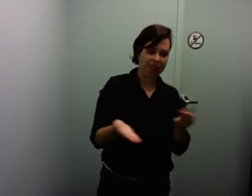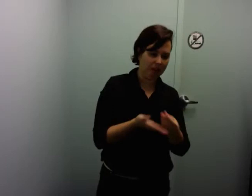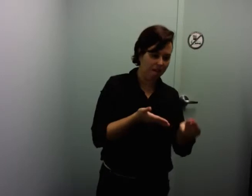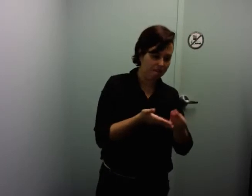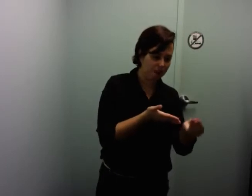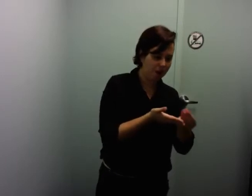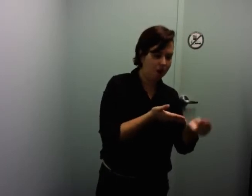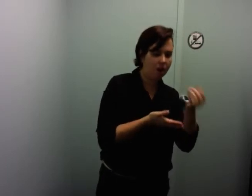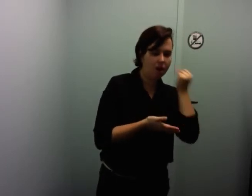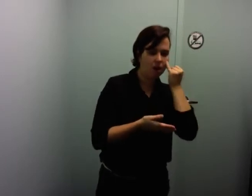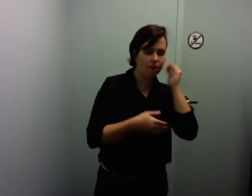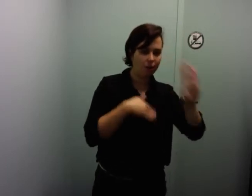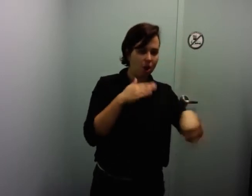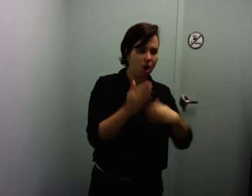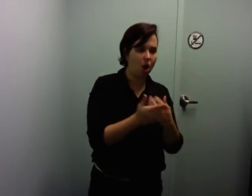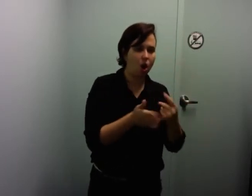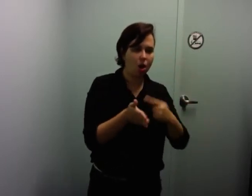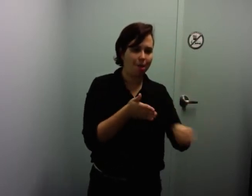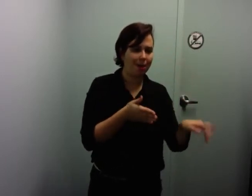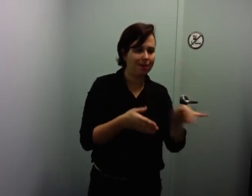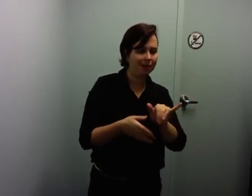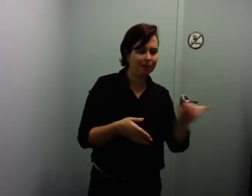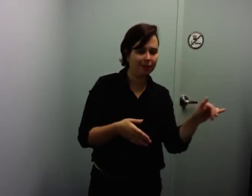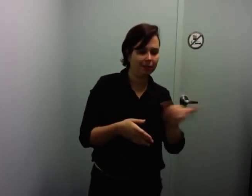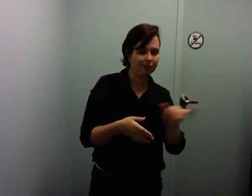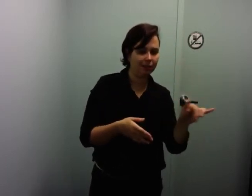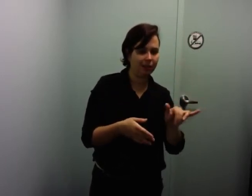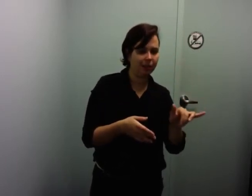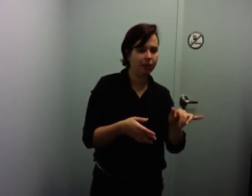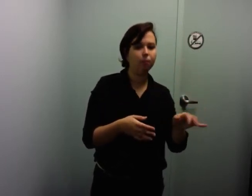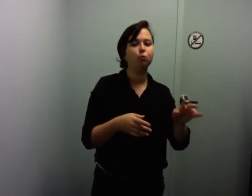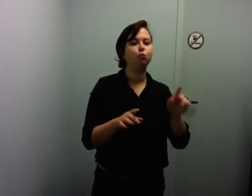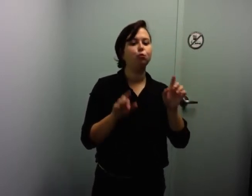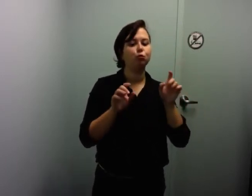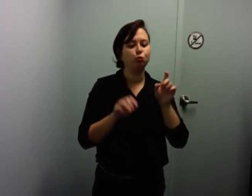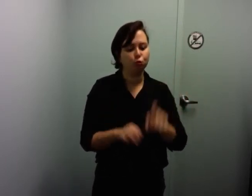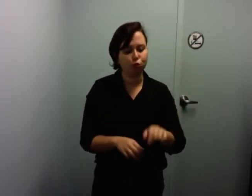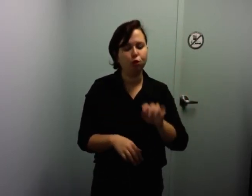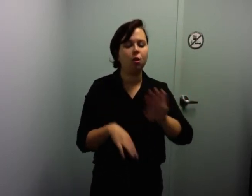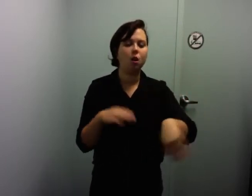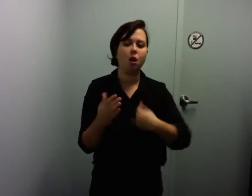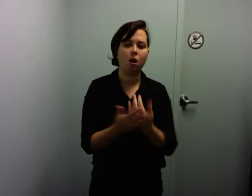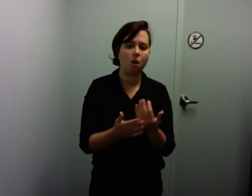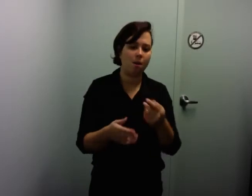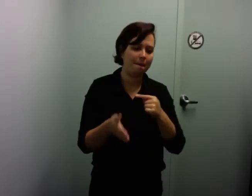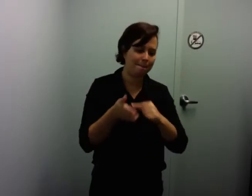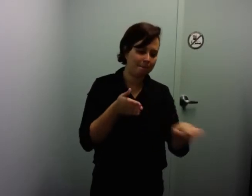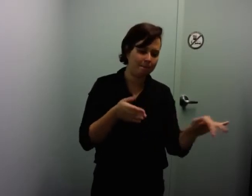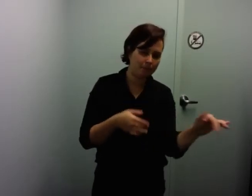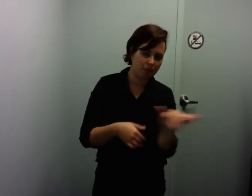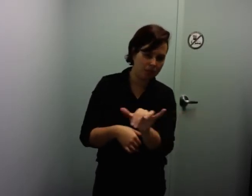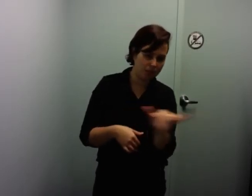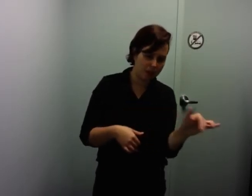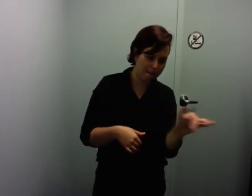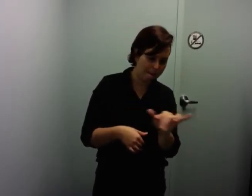because it hits most heavily on those least able to pay. You can see where that could lead to some political